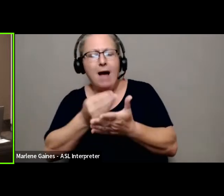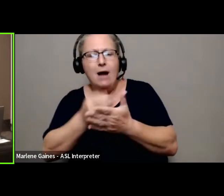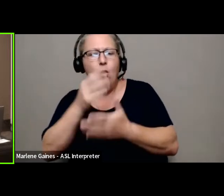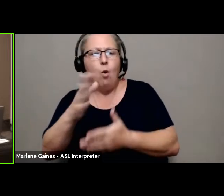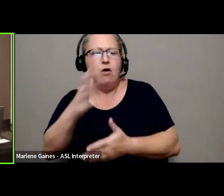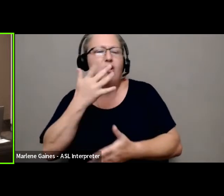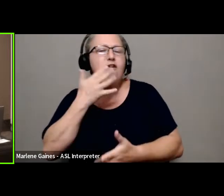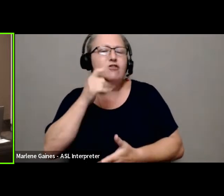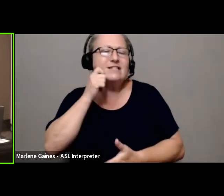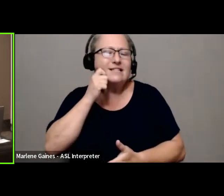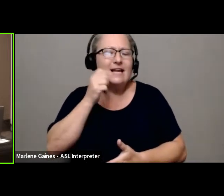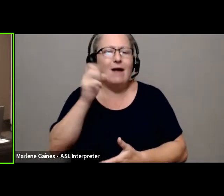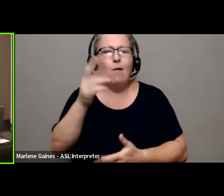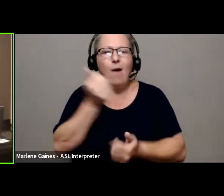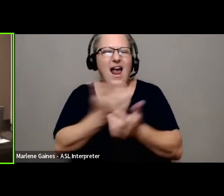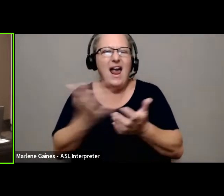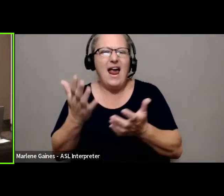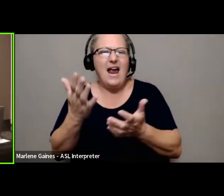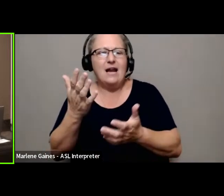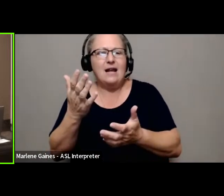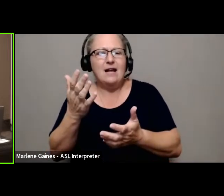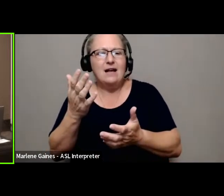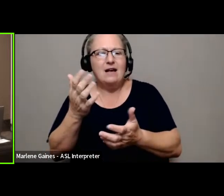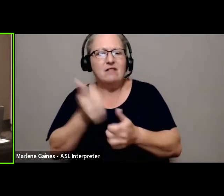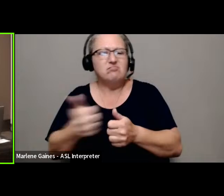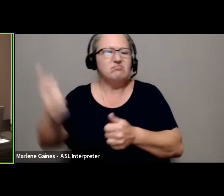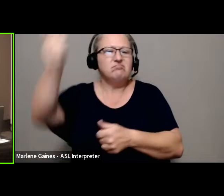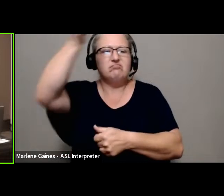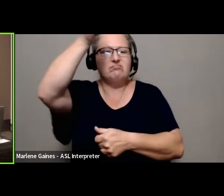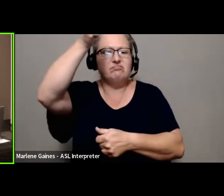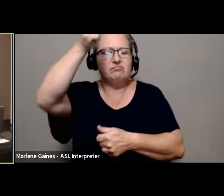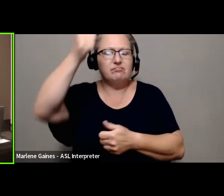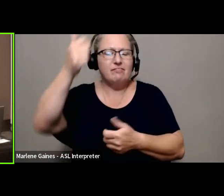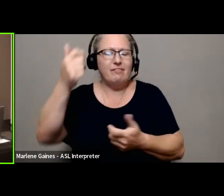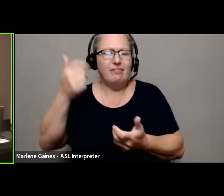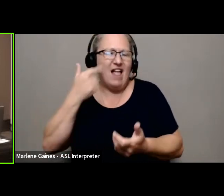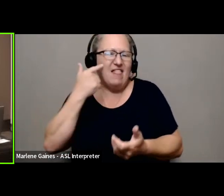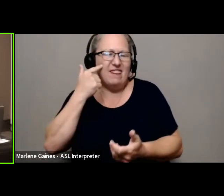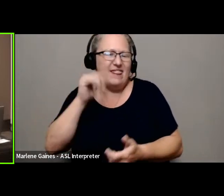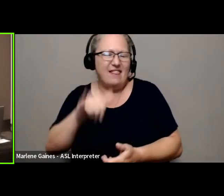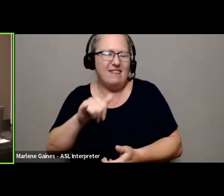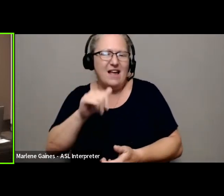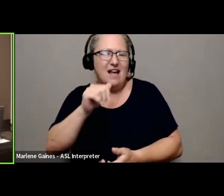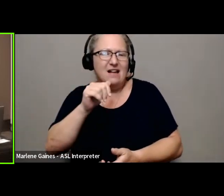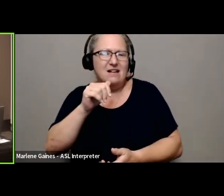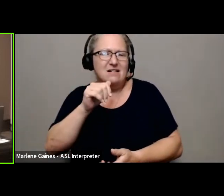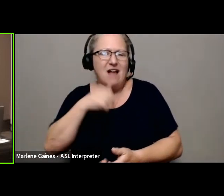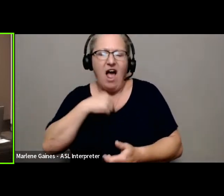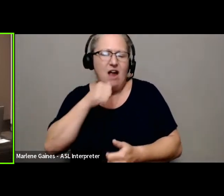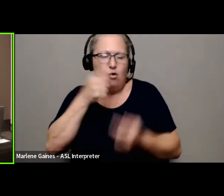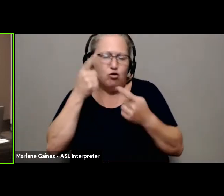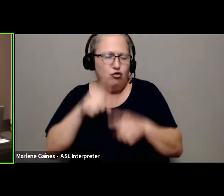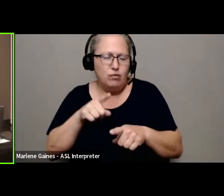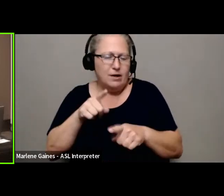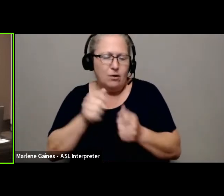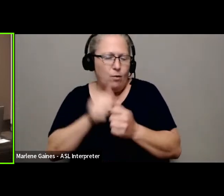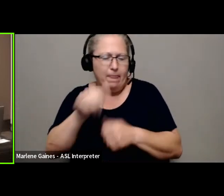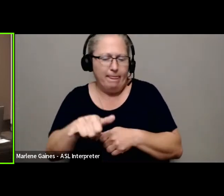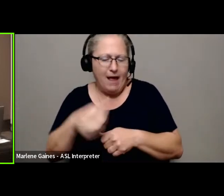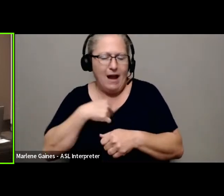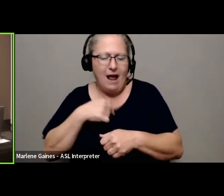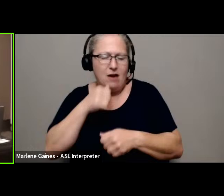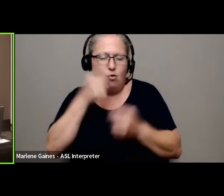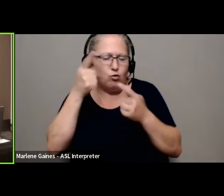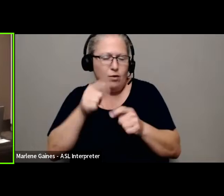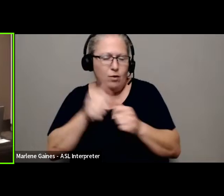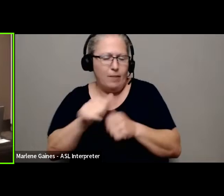of your skin, any supremacy, I don't think that's, I disagree with that. I disagree with